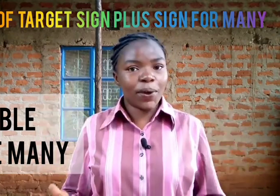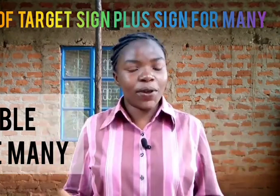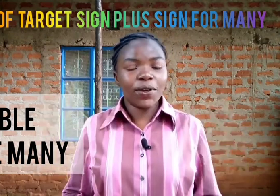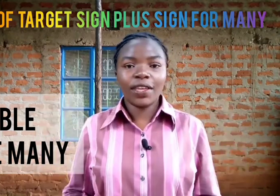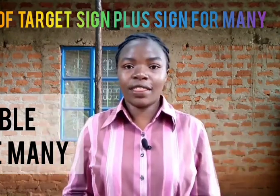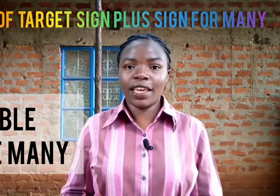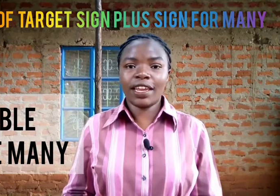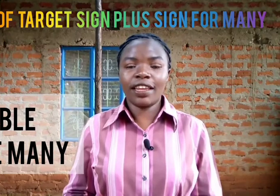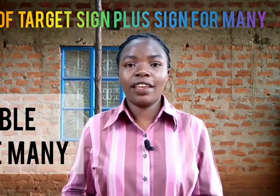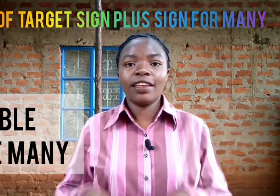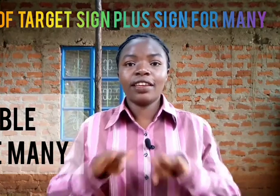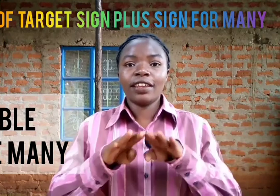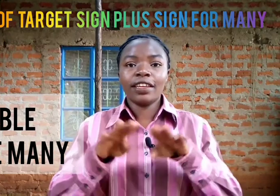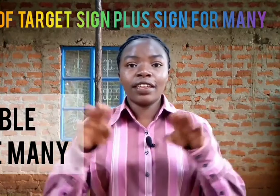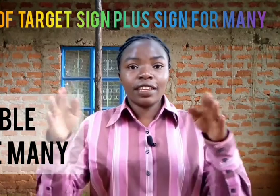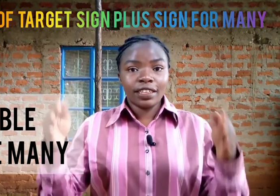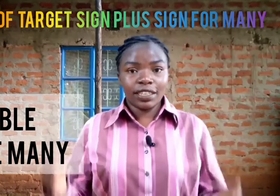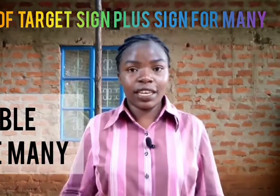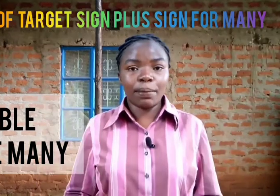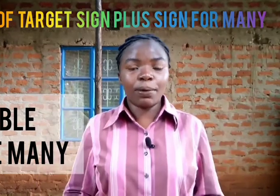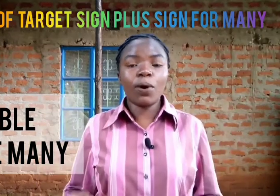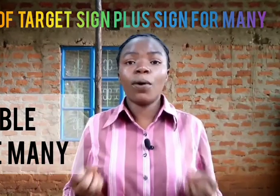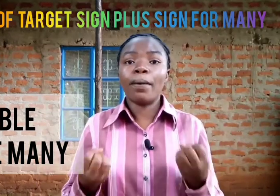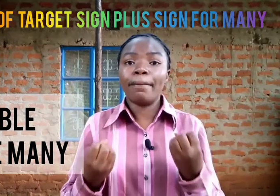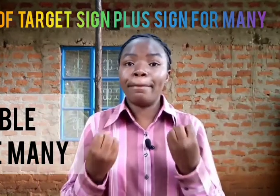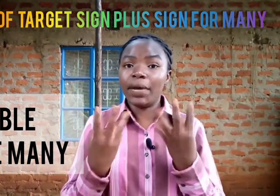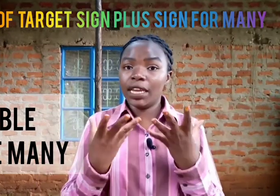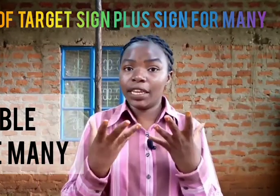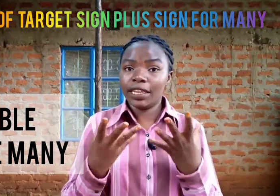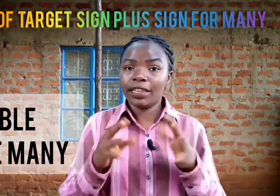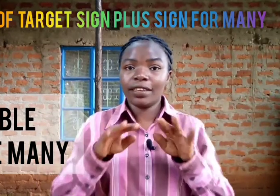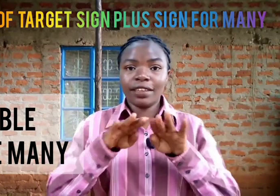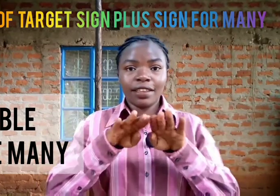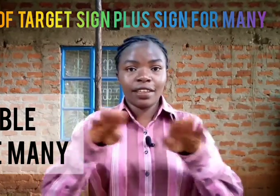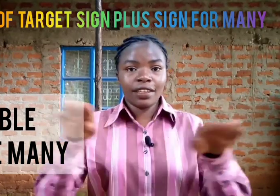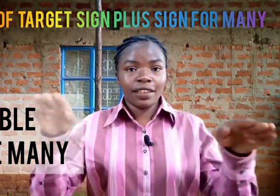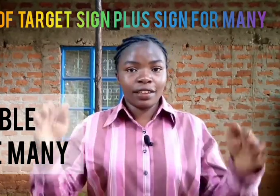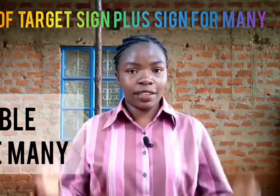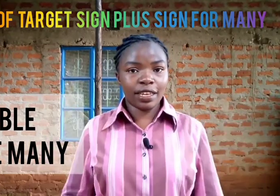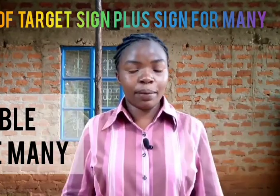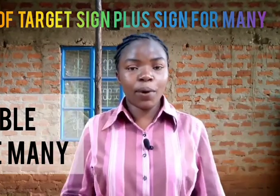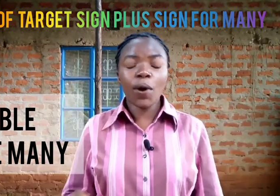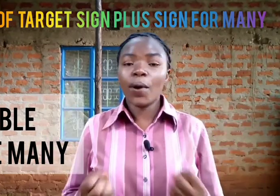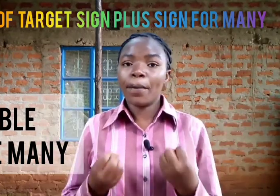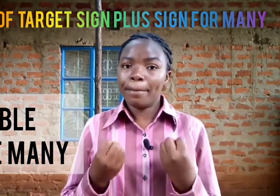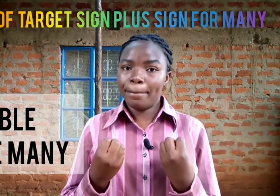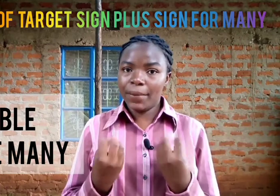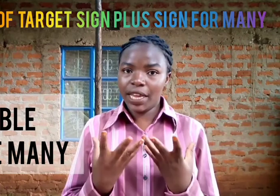then table many so table many